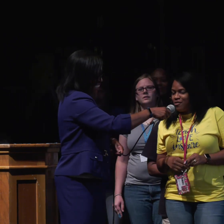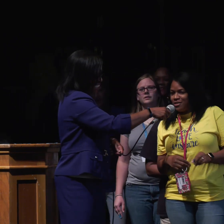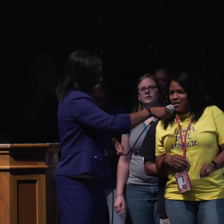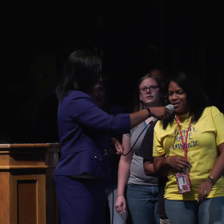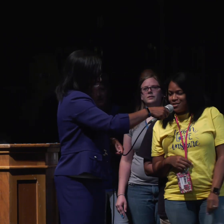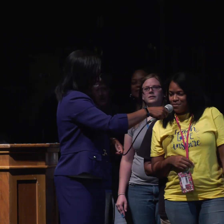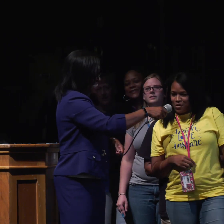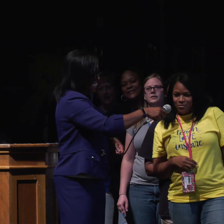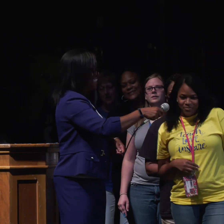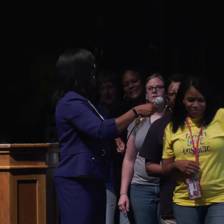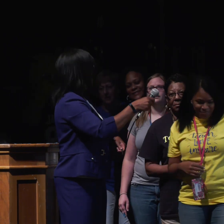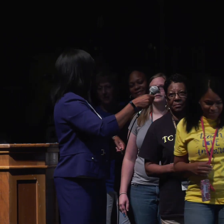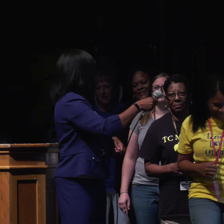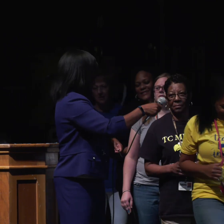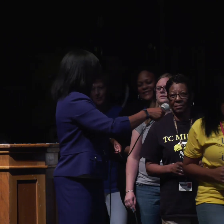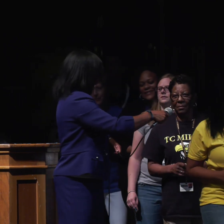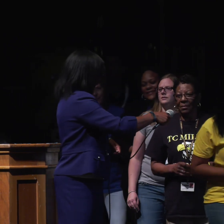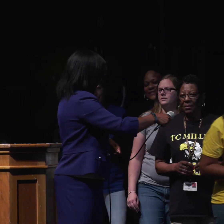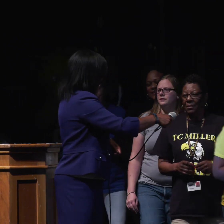Monica Tucker, Sandusky Middle.